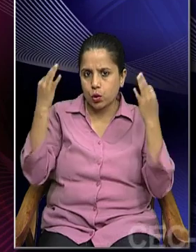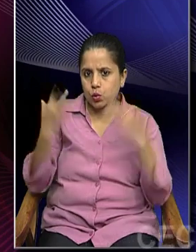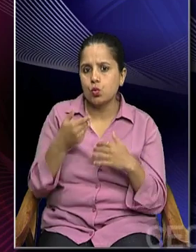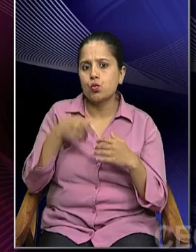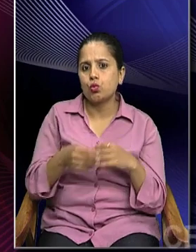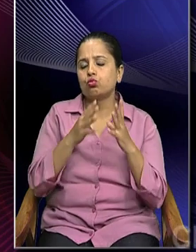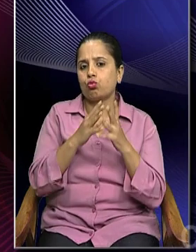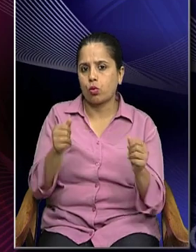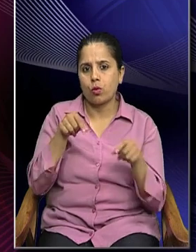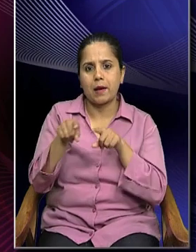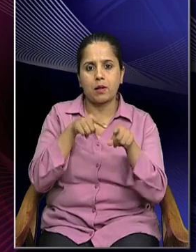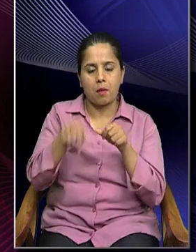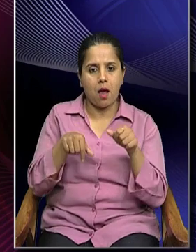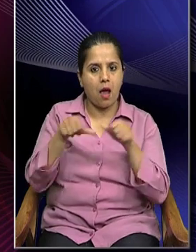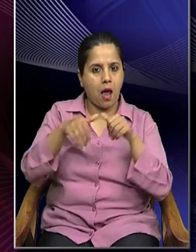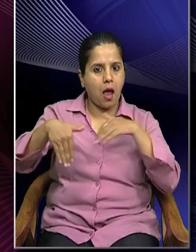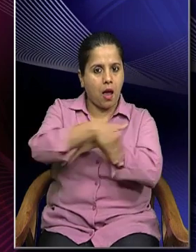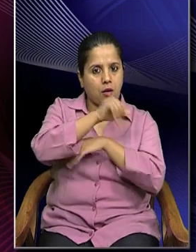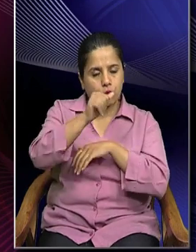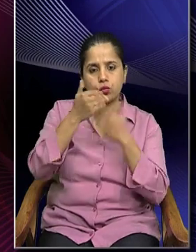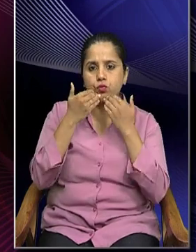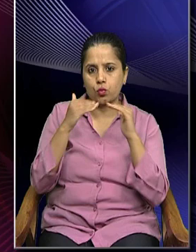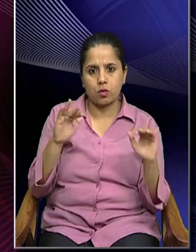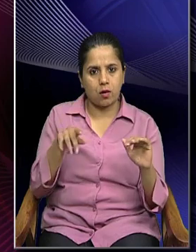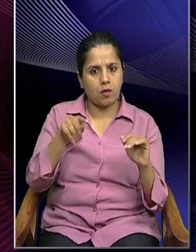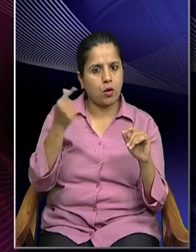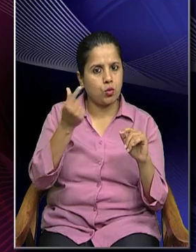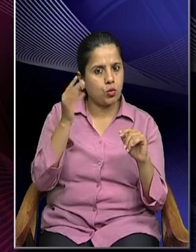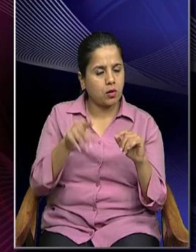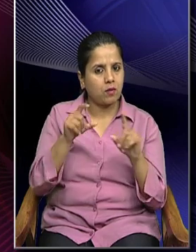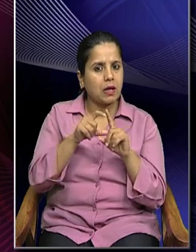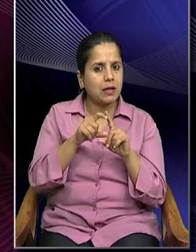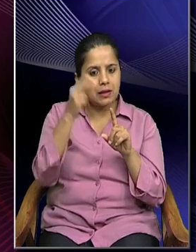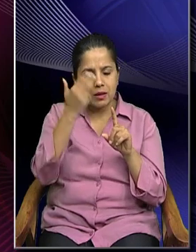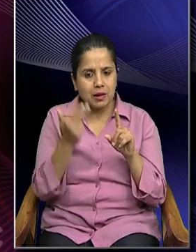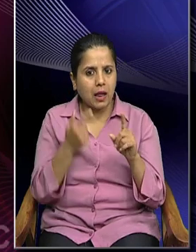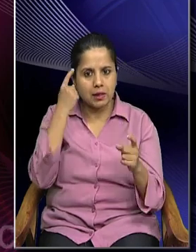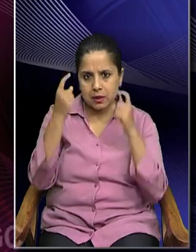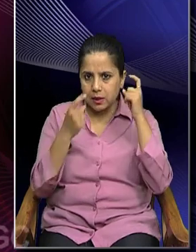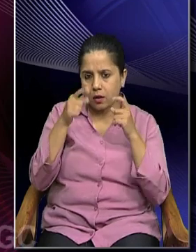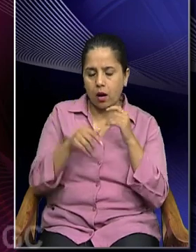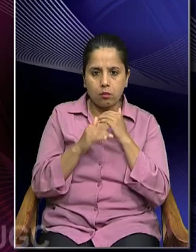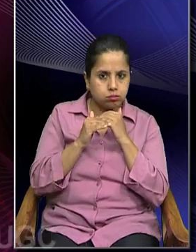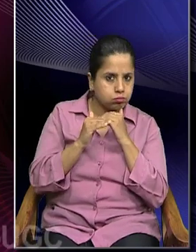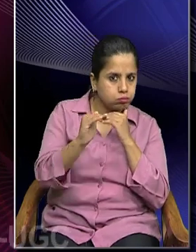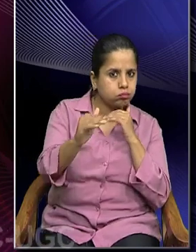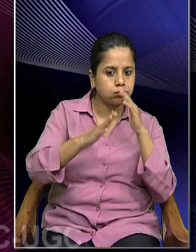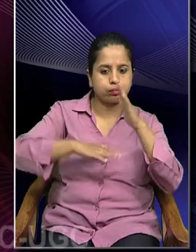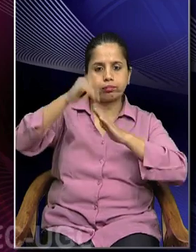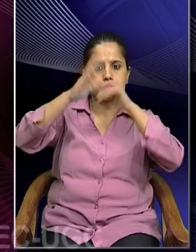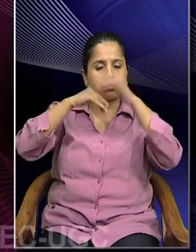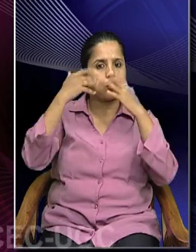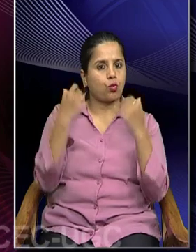example, the architecture students, they use the design thinking to create a sustainable building